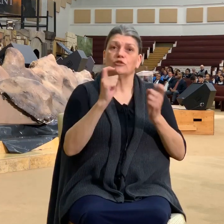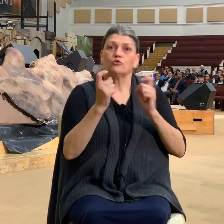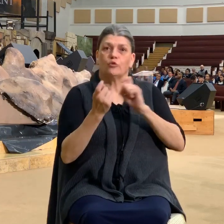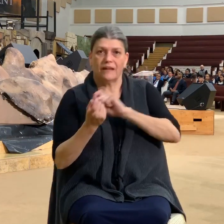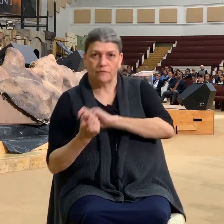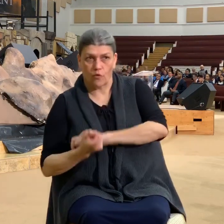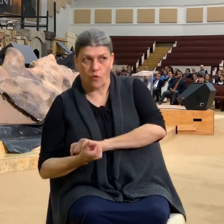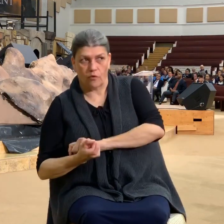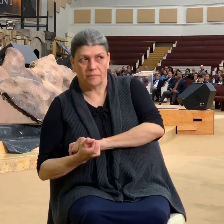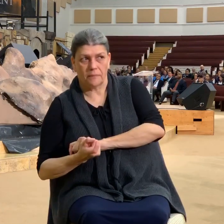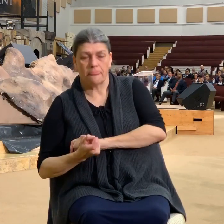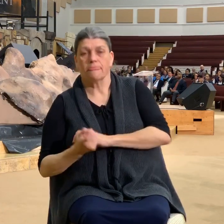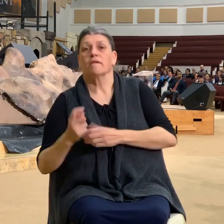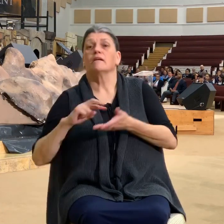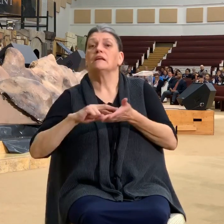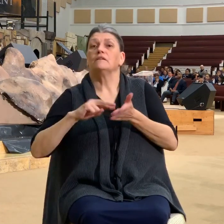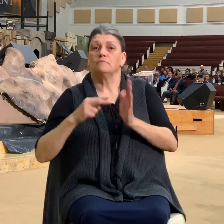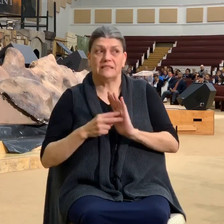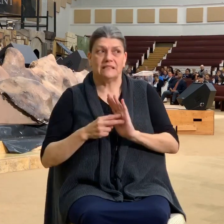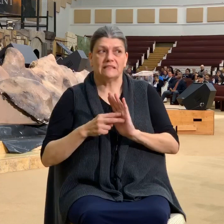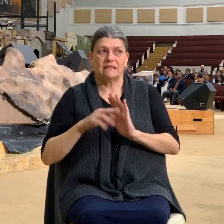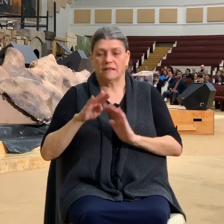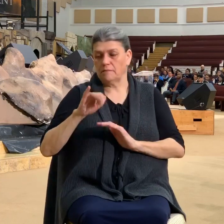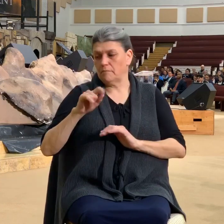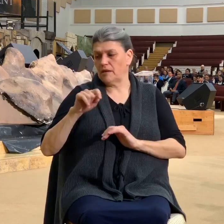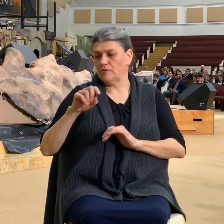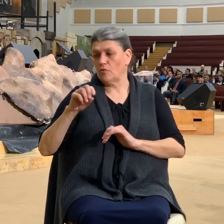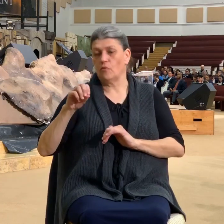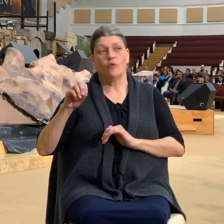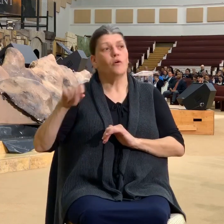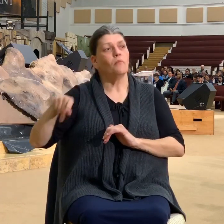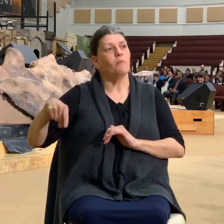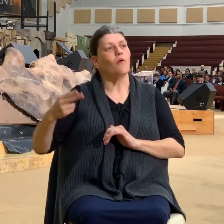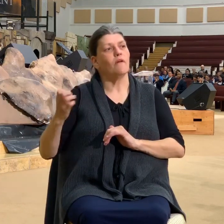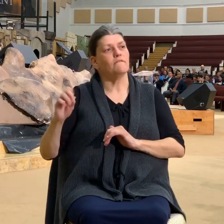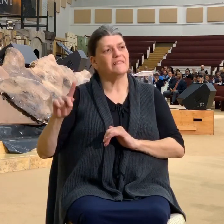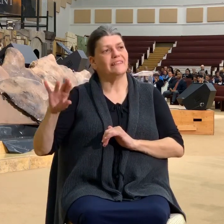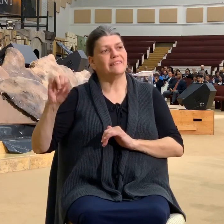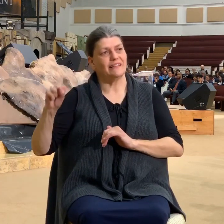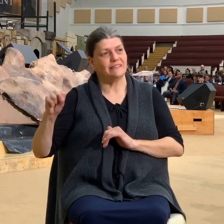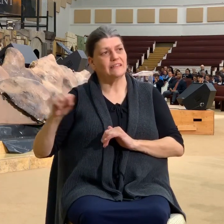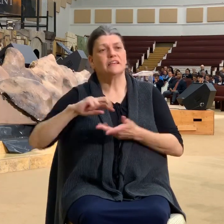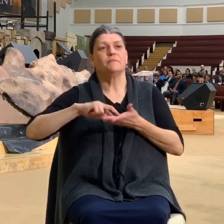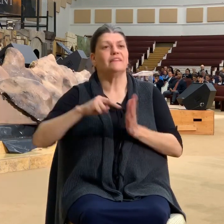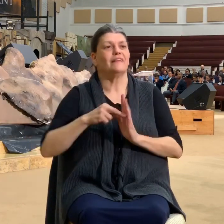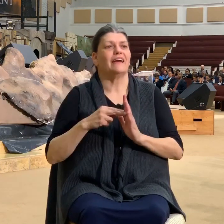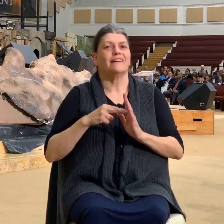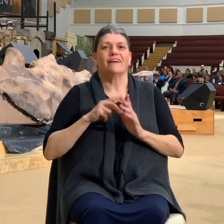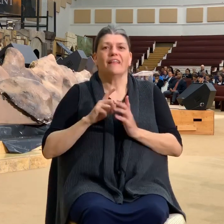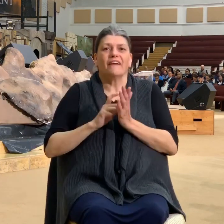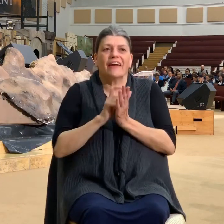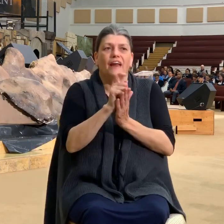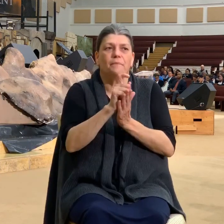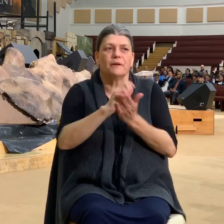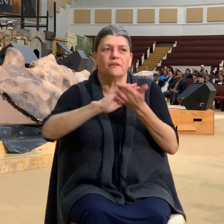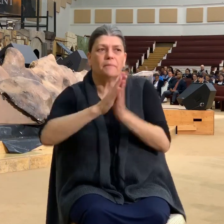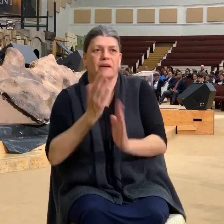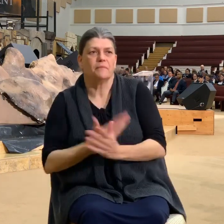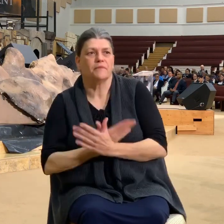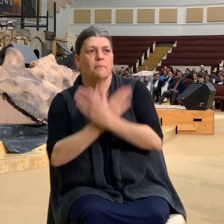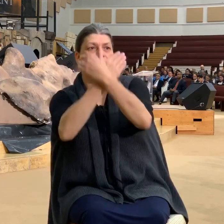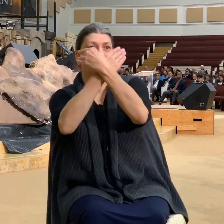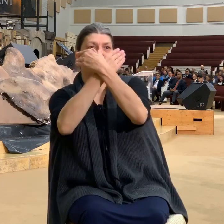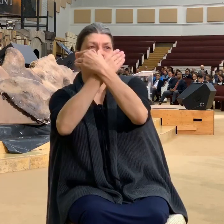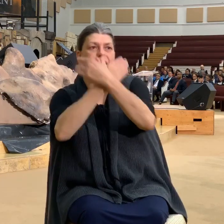be metamorphosed. Like metamorphosis, like caterpillar to the butterfly, tadpole